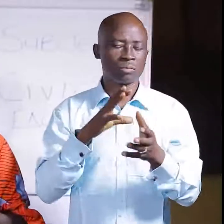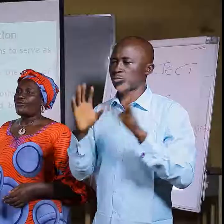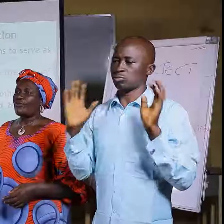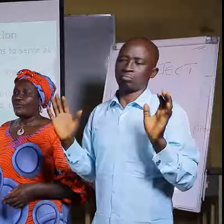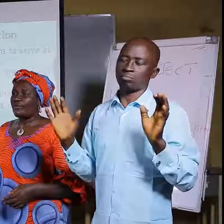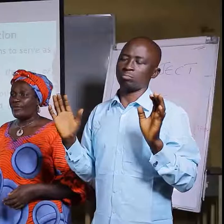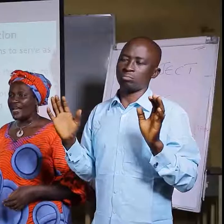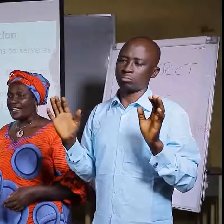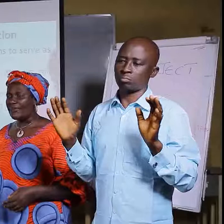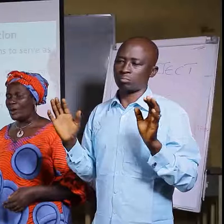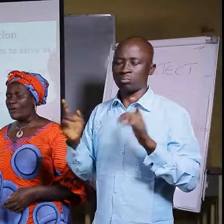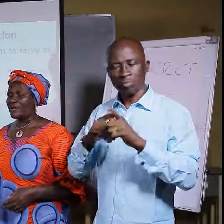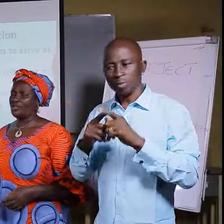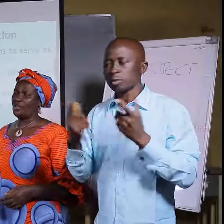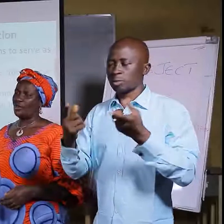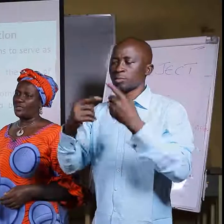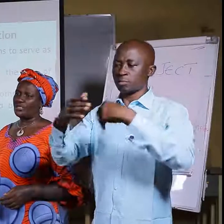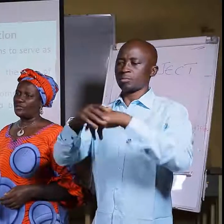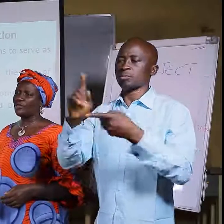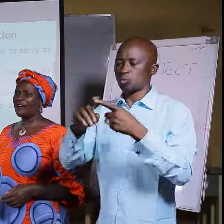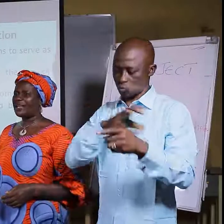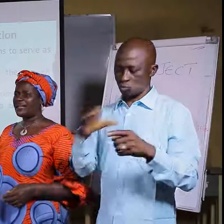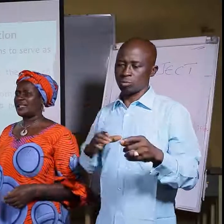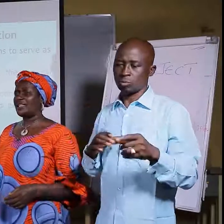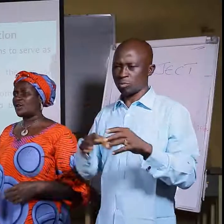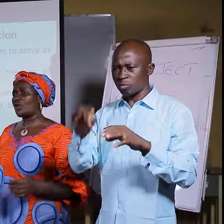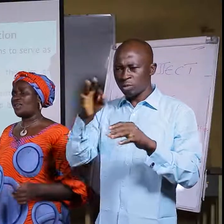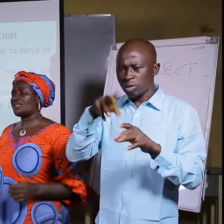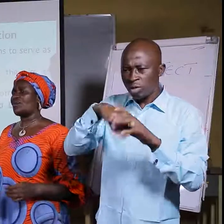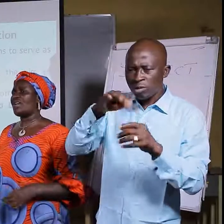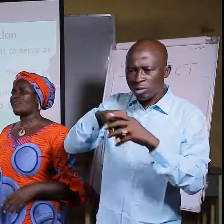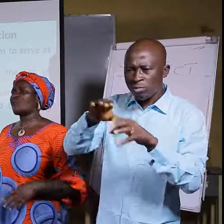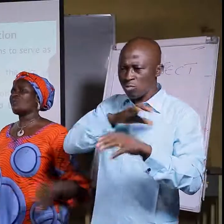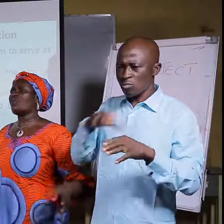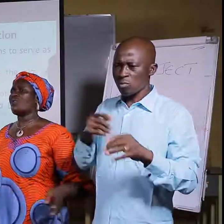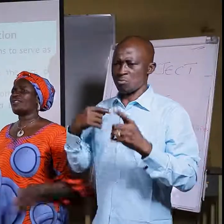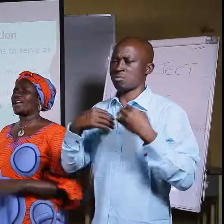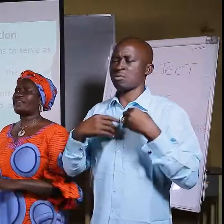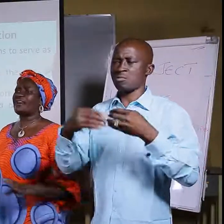chaos. Then let me come back to the community. You find out that in the community, we have